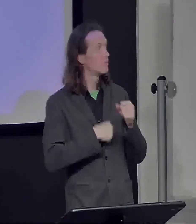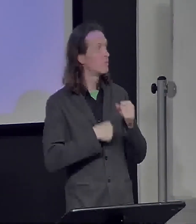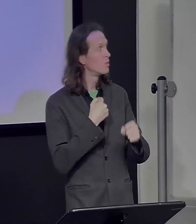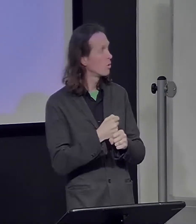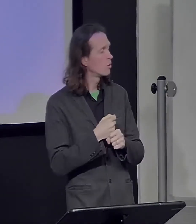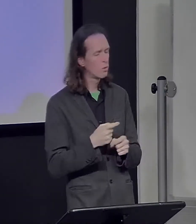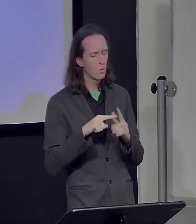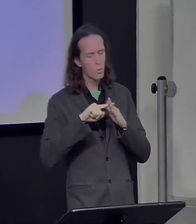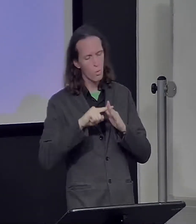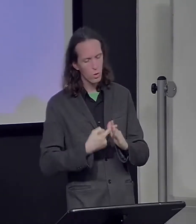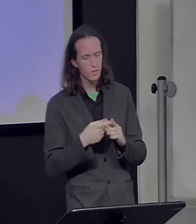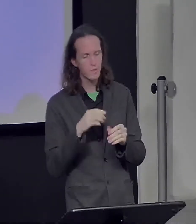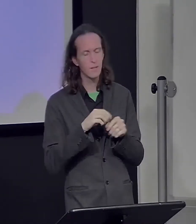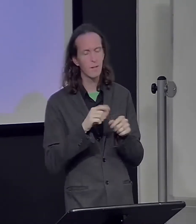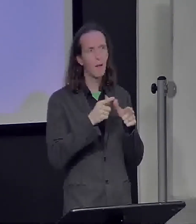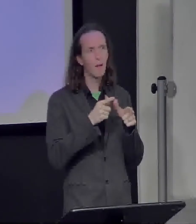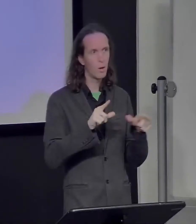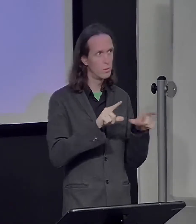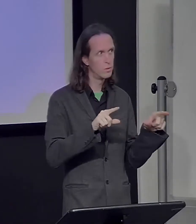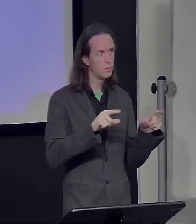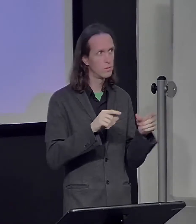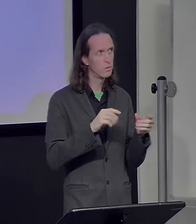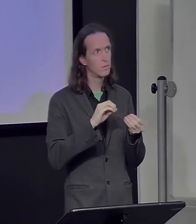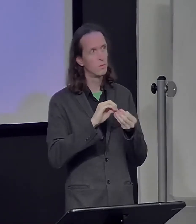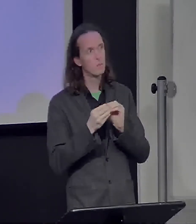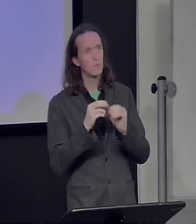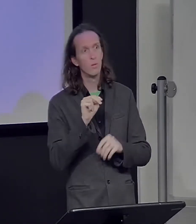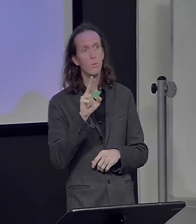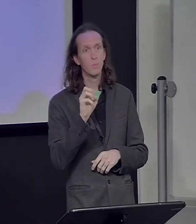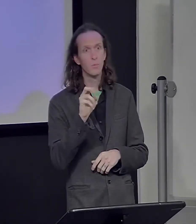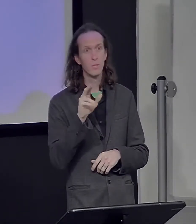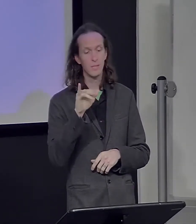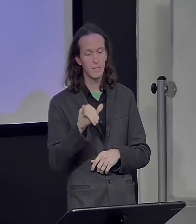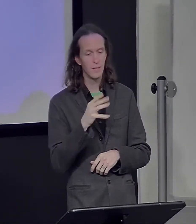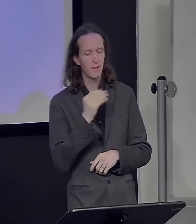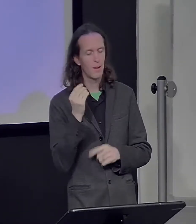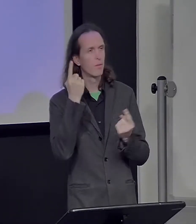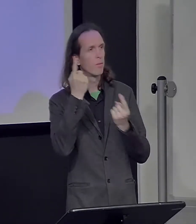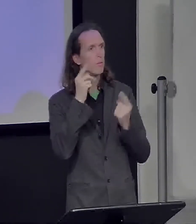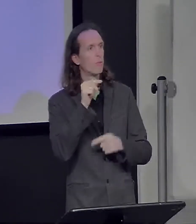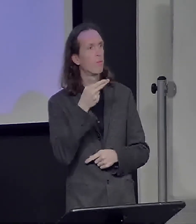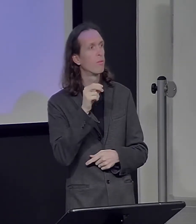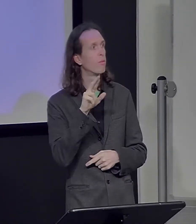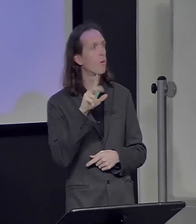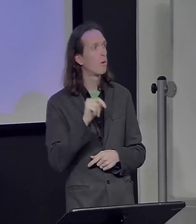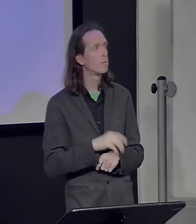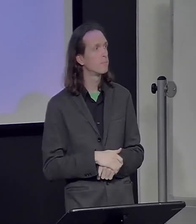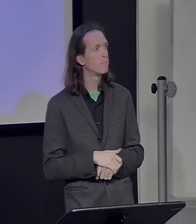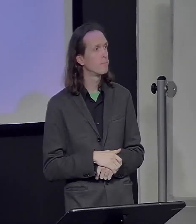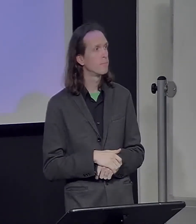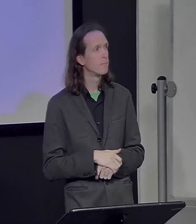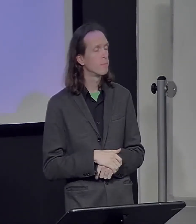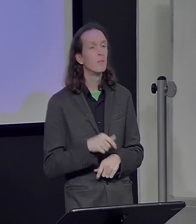So our theme this year is focused on the origins of language,